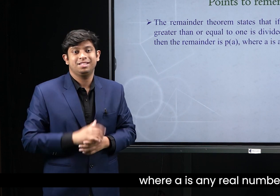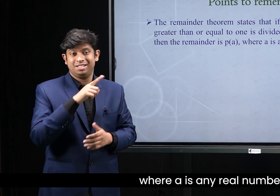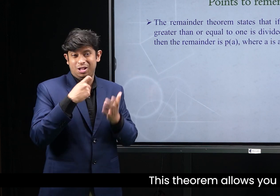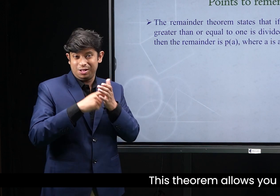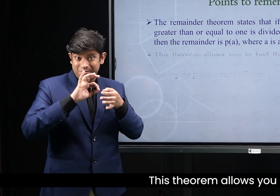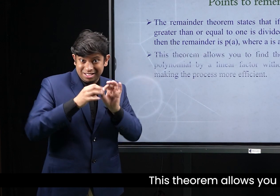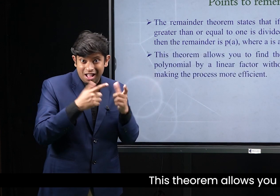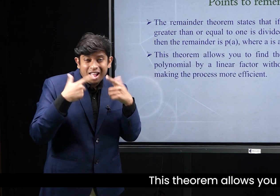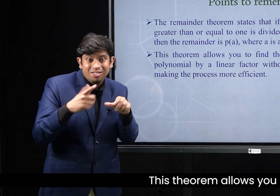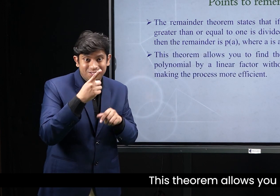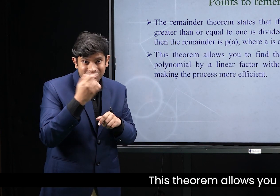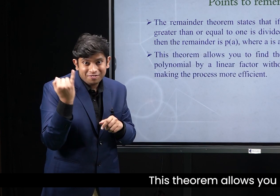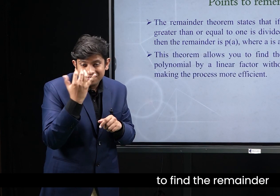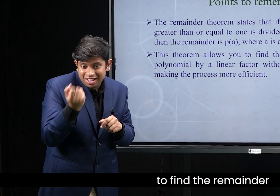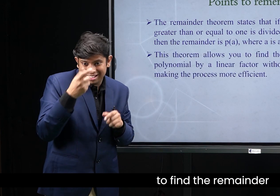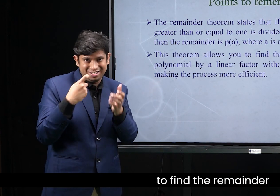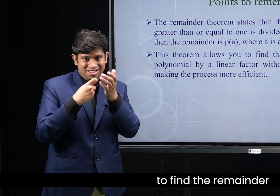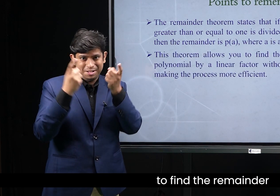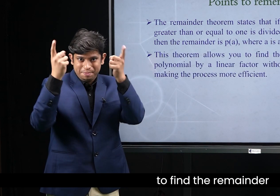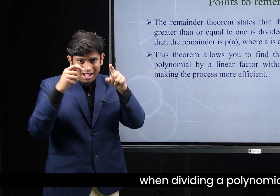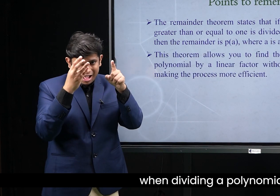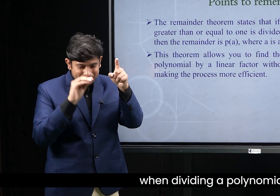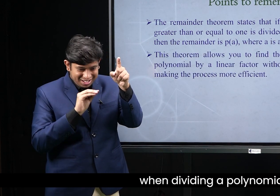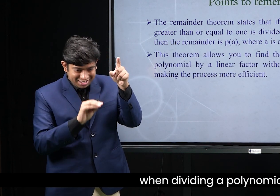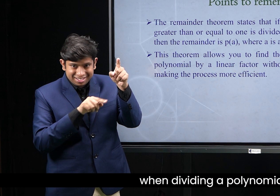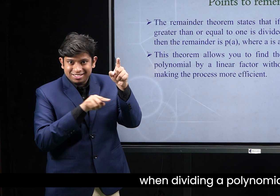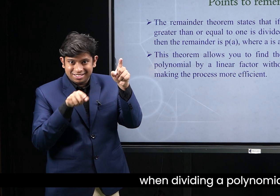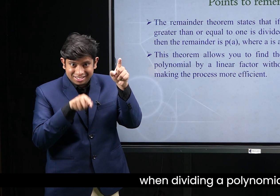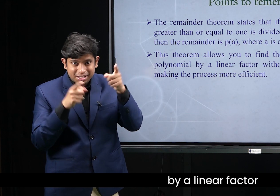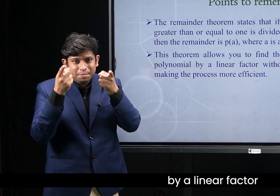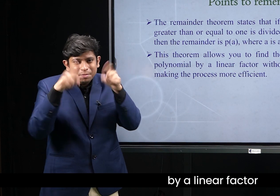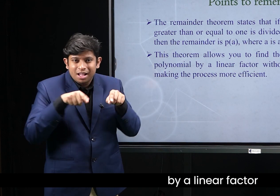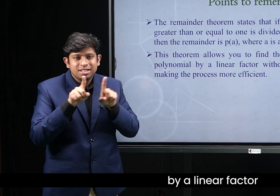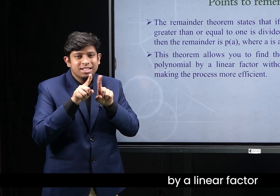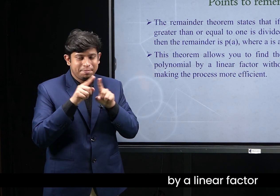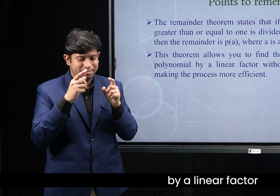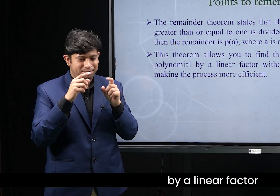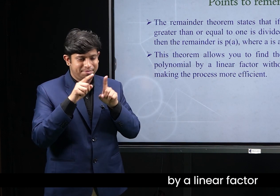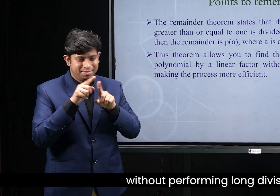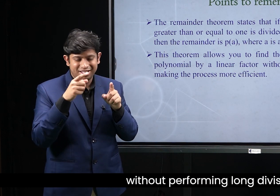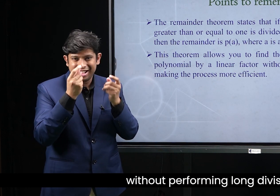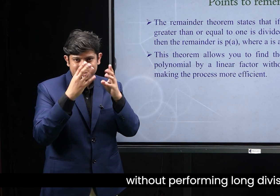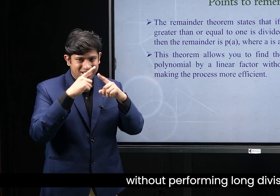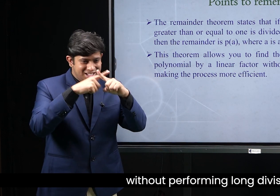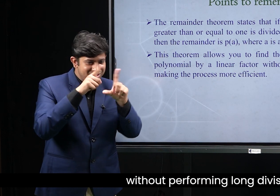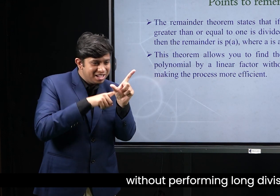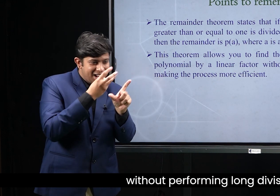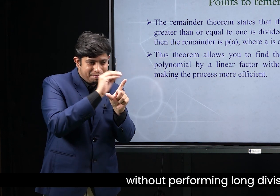This theorem allows you to find the reminder when dividing a polynomial by a linear factor without performing long division,